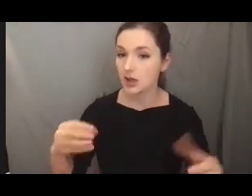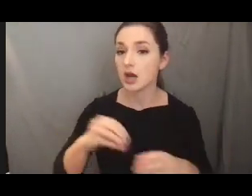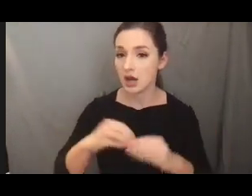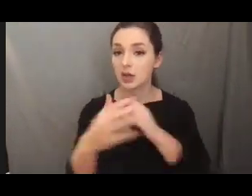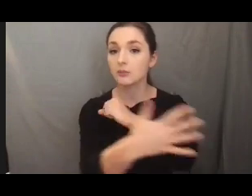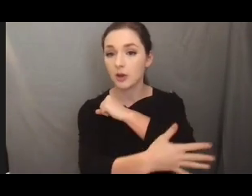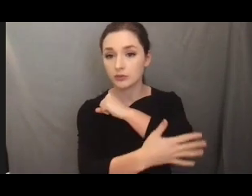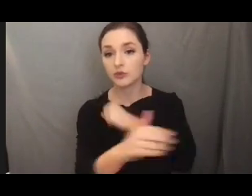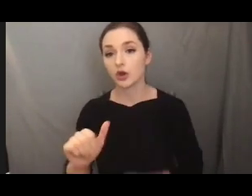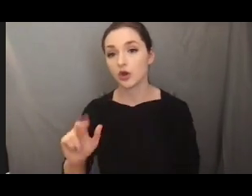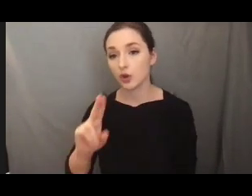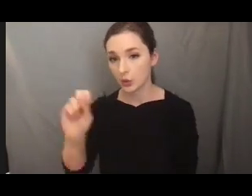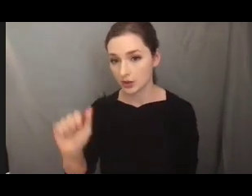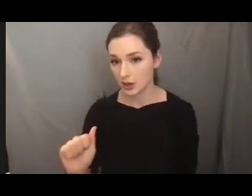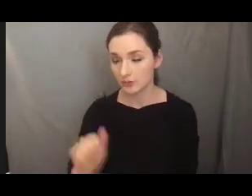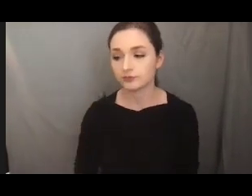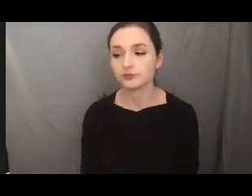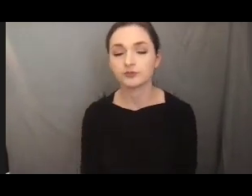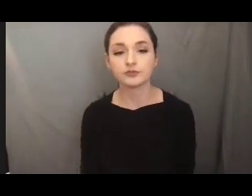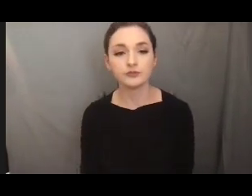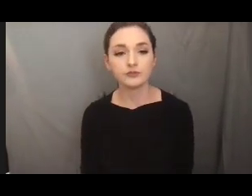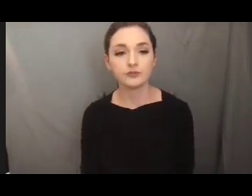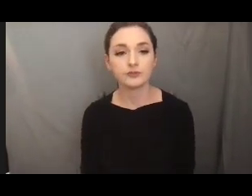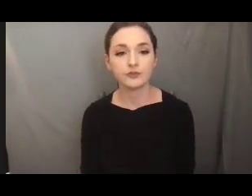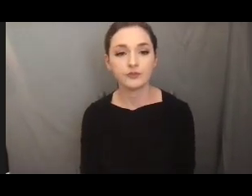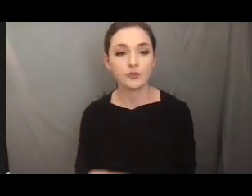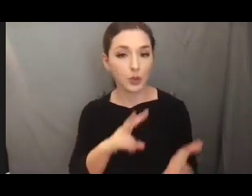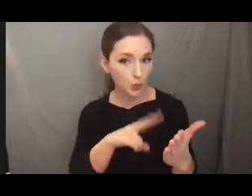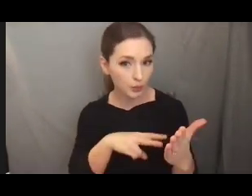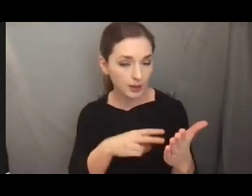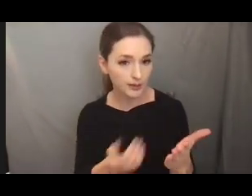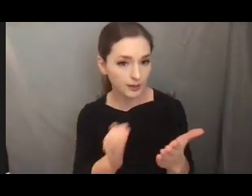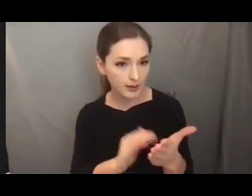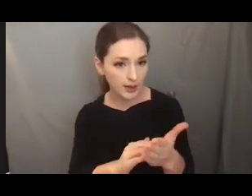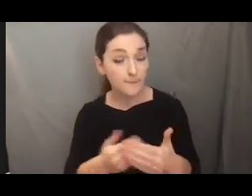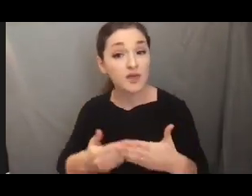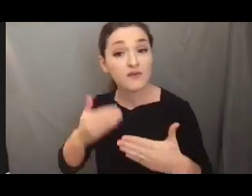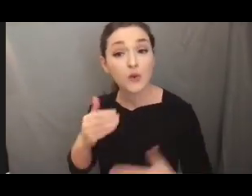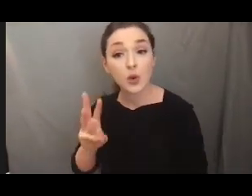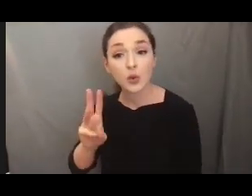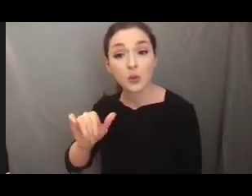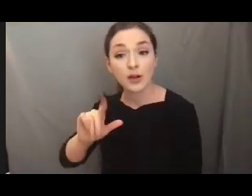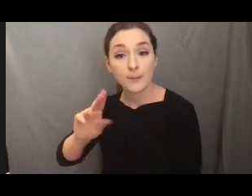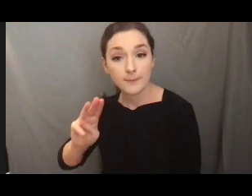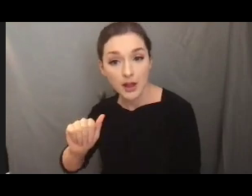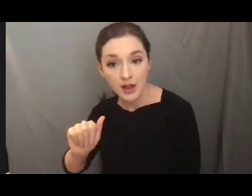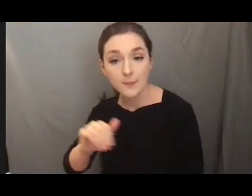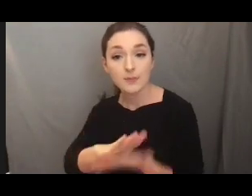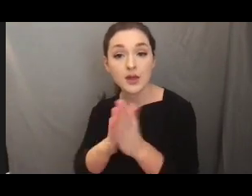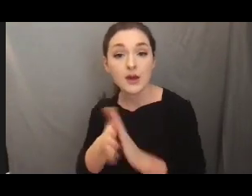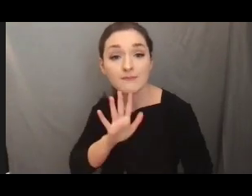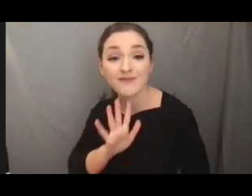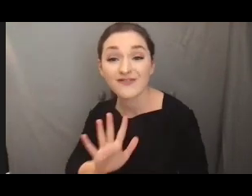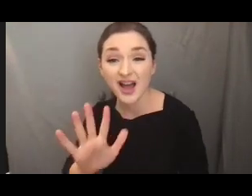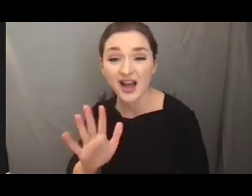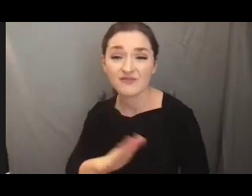better. Just before Wilma turned 5, she got sicker than ever. Her sisters and brother heaped all the